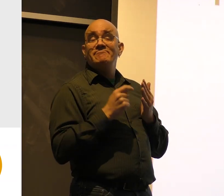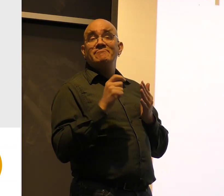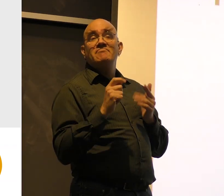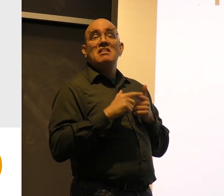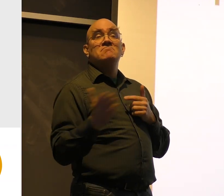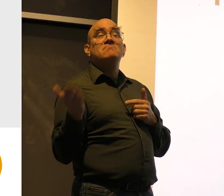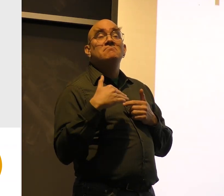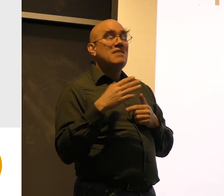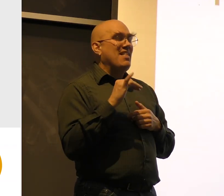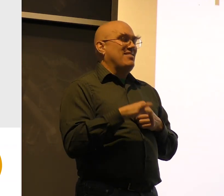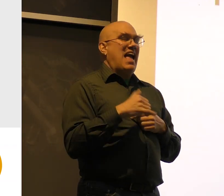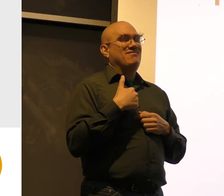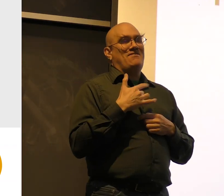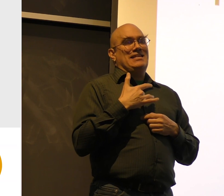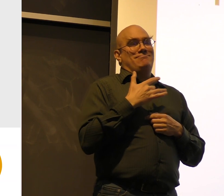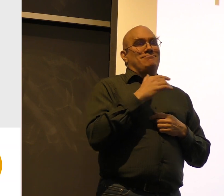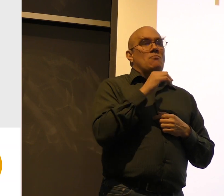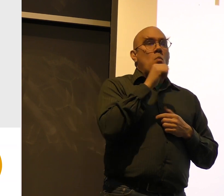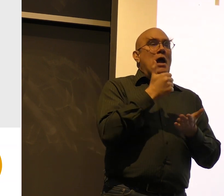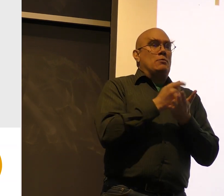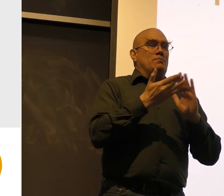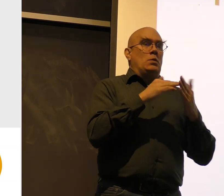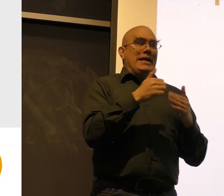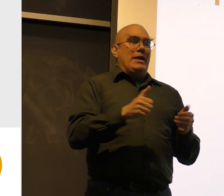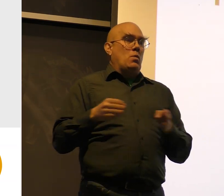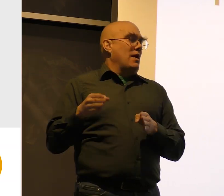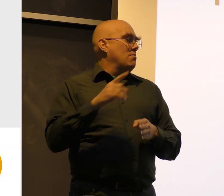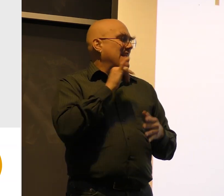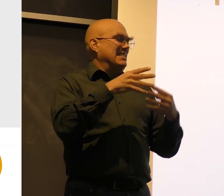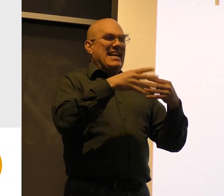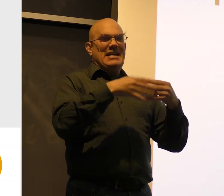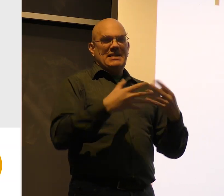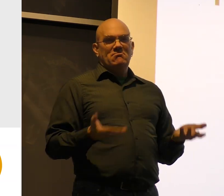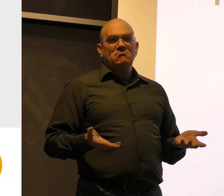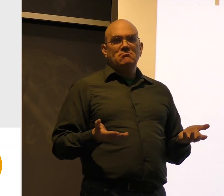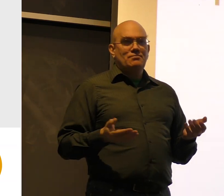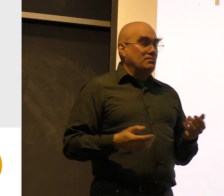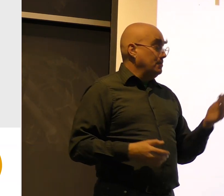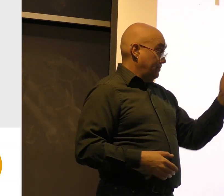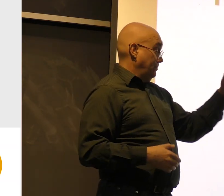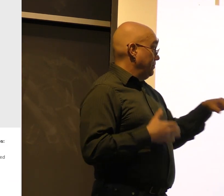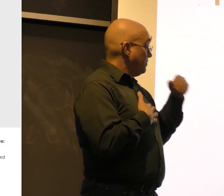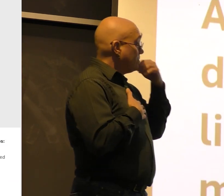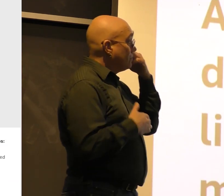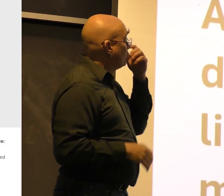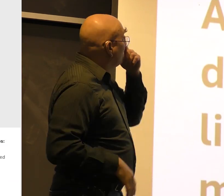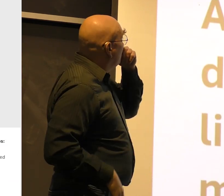the first few benchmarks to be allowed into our deaf world, and that is not going to help our community. That gatekeeping is not helpful to us in